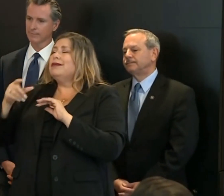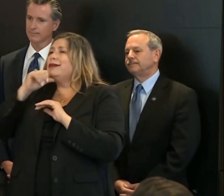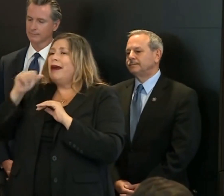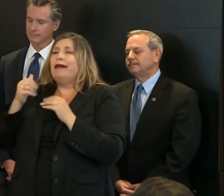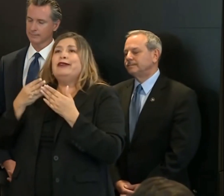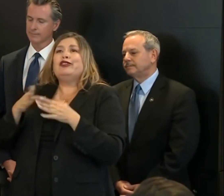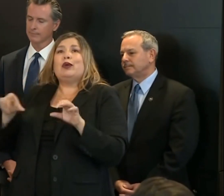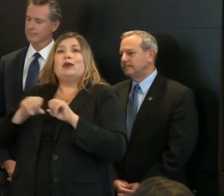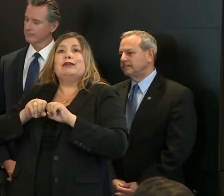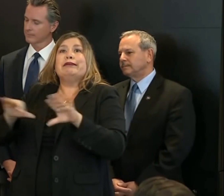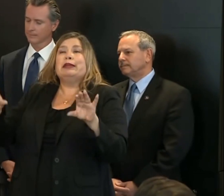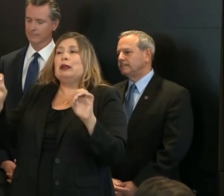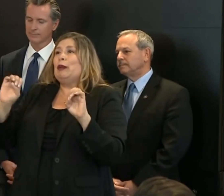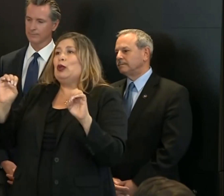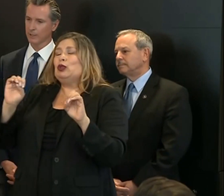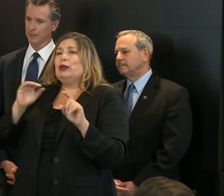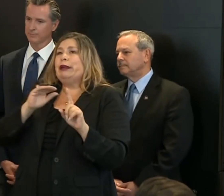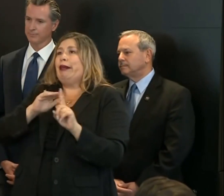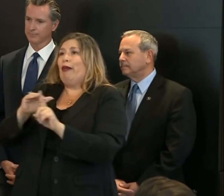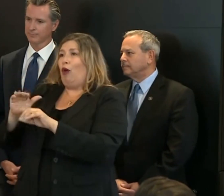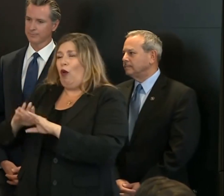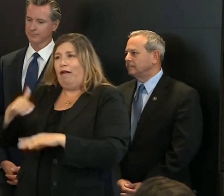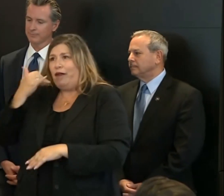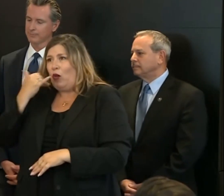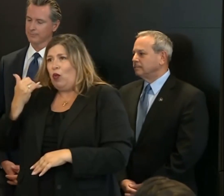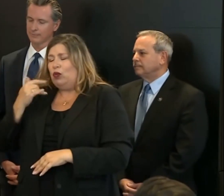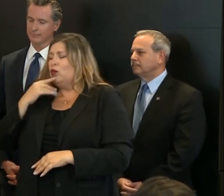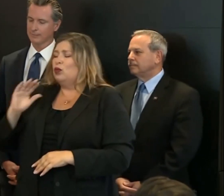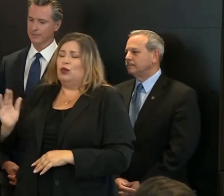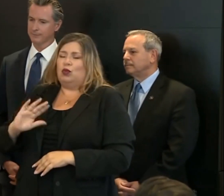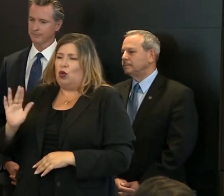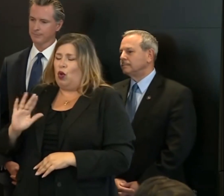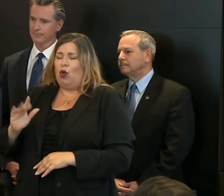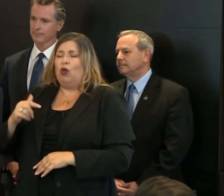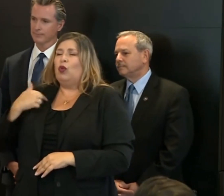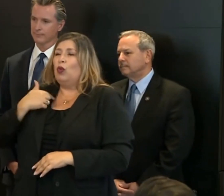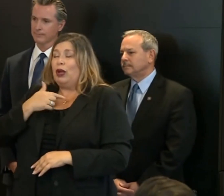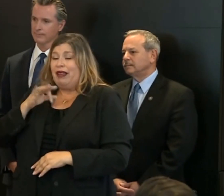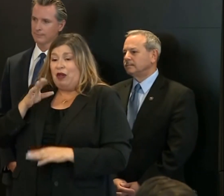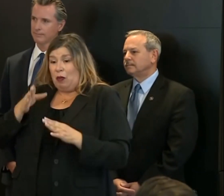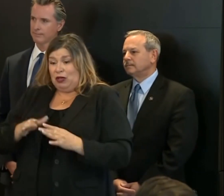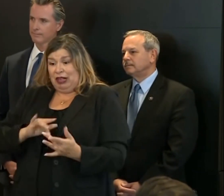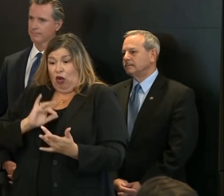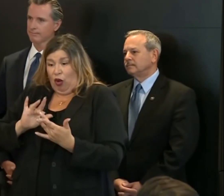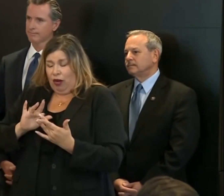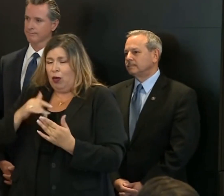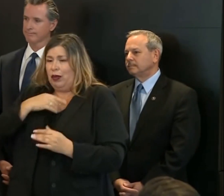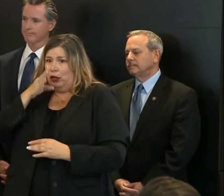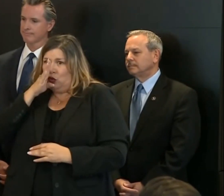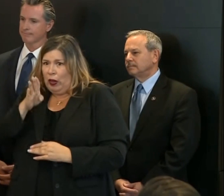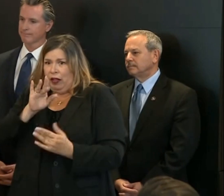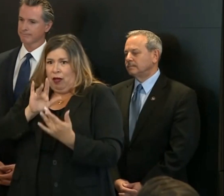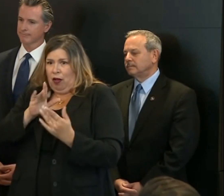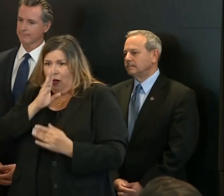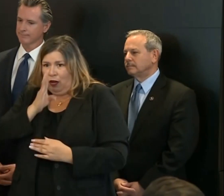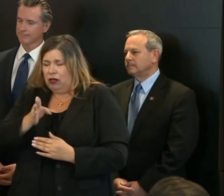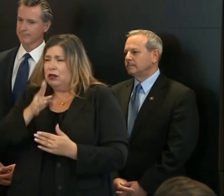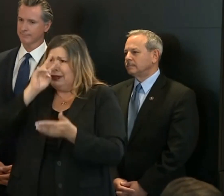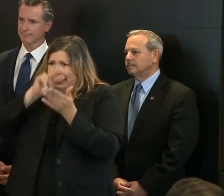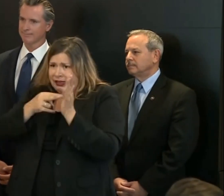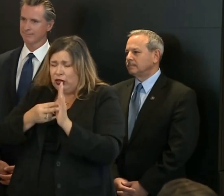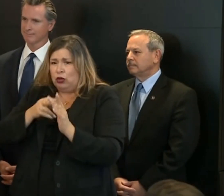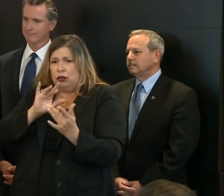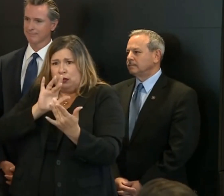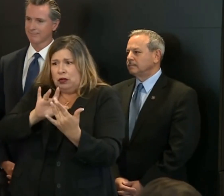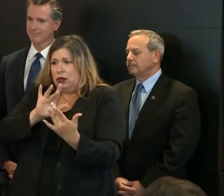general, emergency alert on their phone or something. No. These are personal and direct to the individuals, and very intentional, because we really